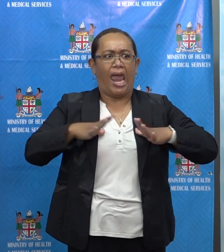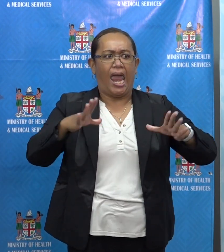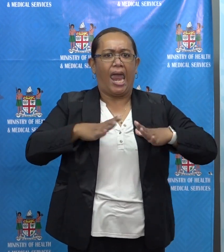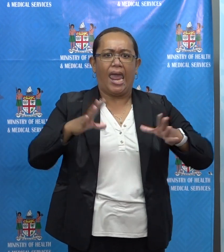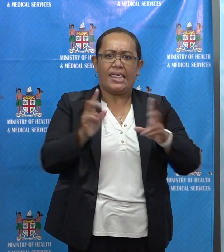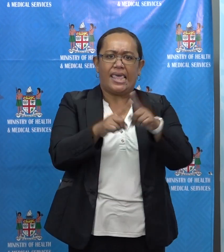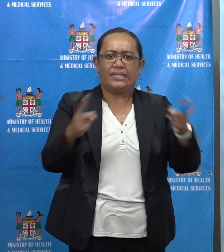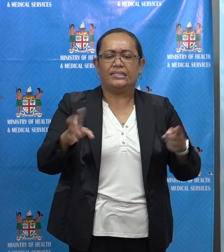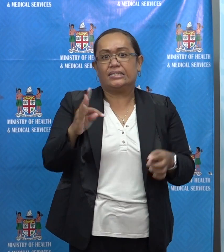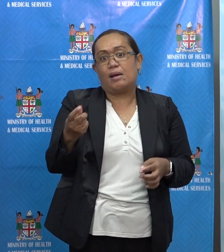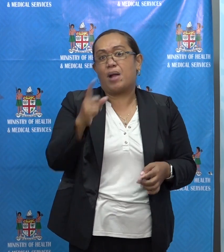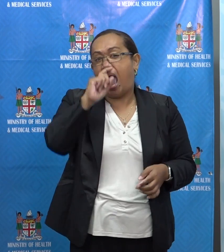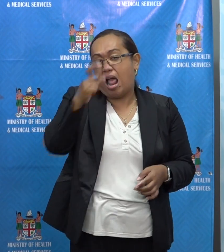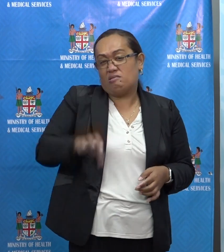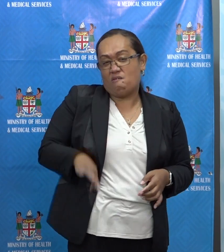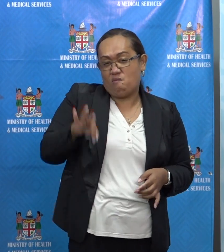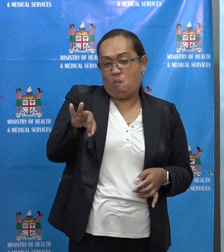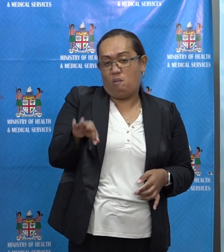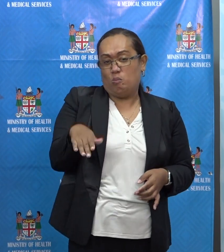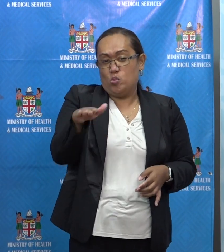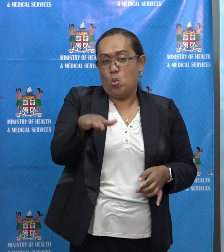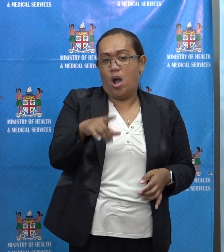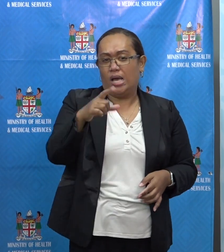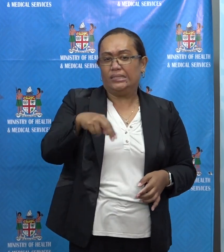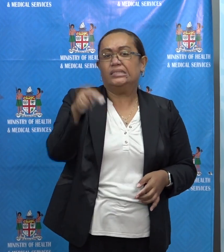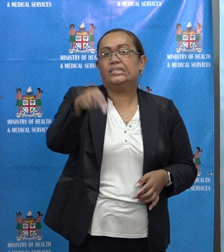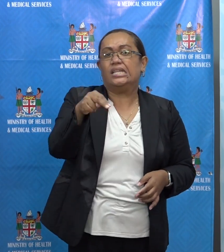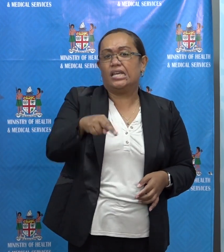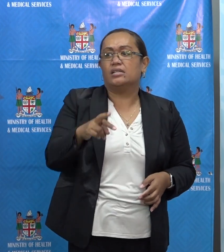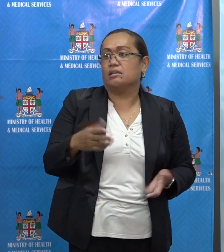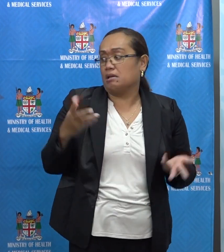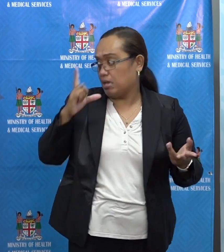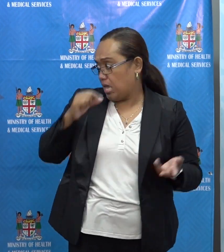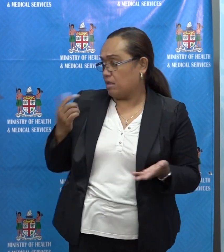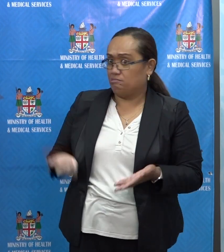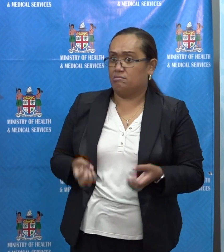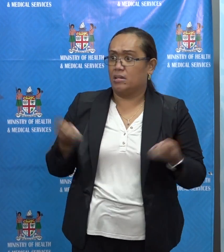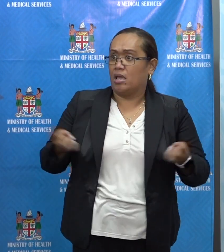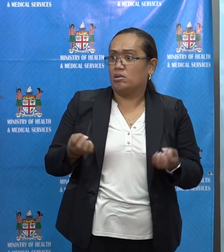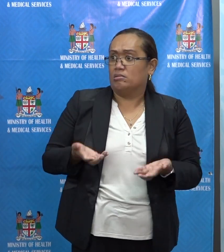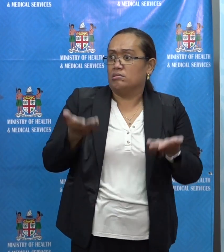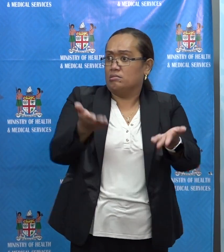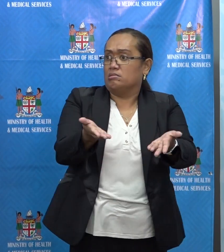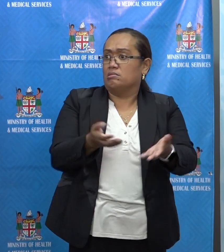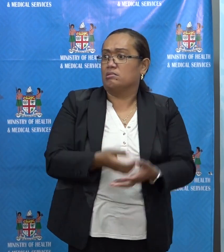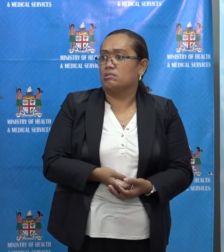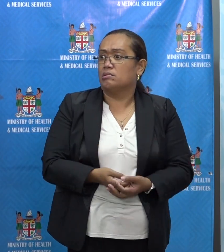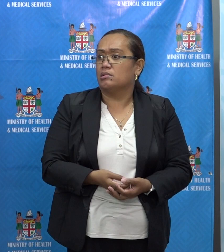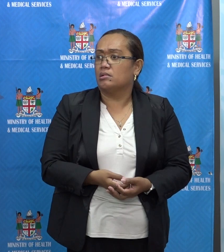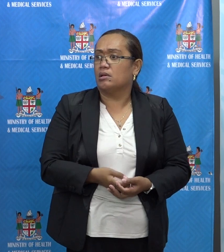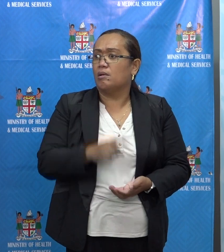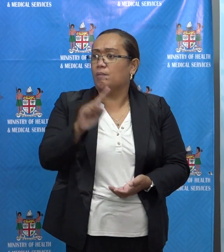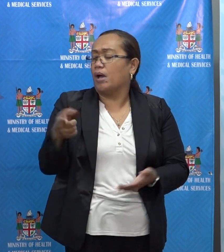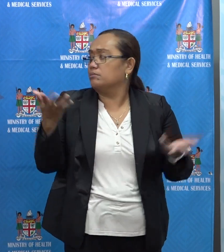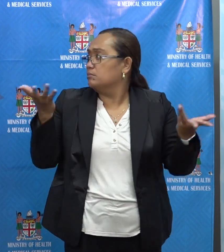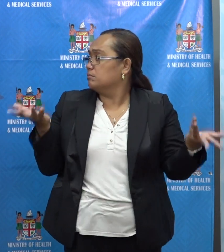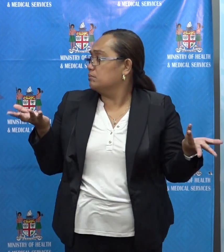when it's one of the things that we're encouraging, when the ministry is encouraging everyone to wear?